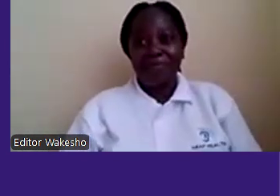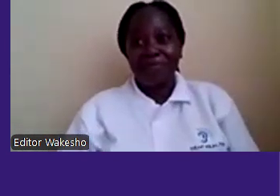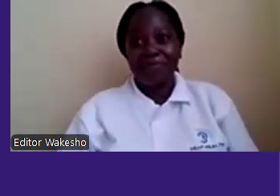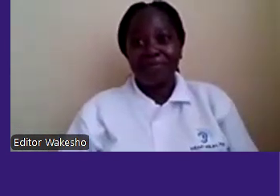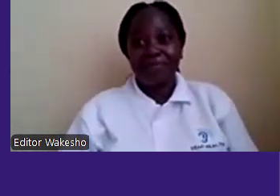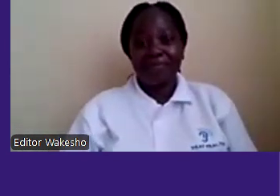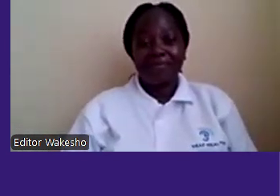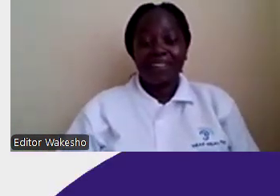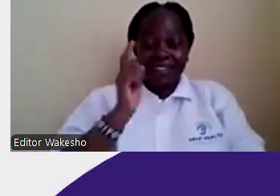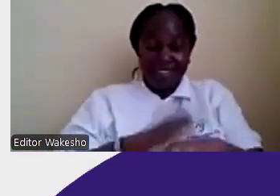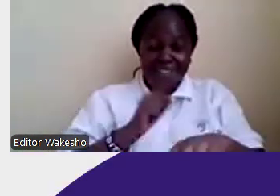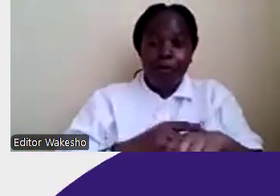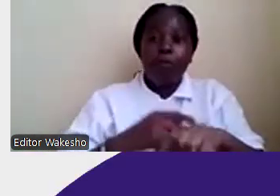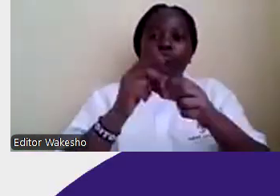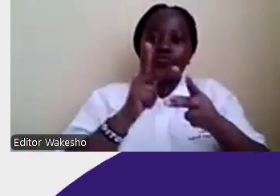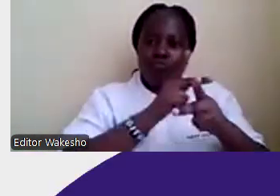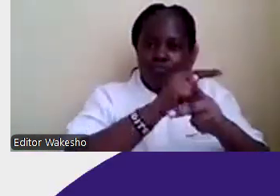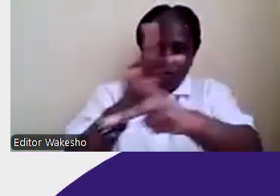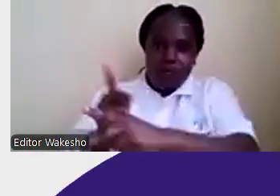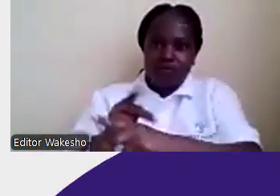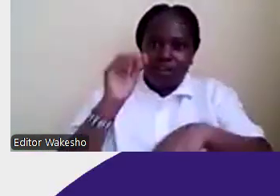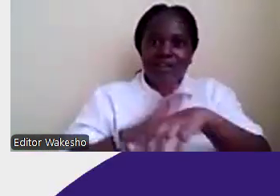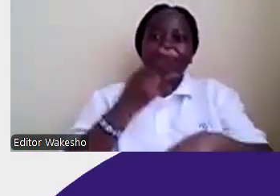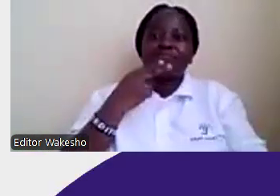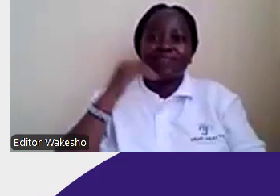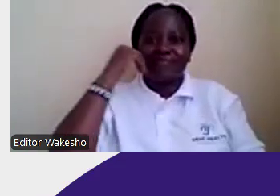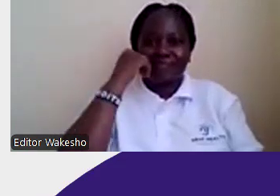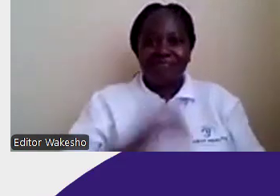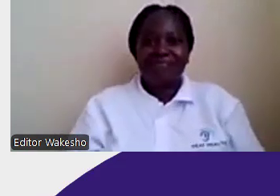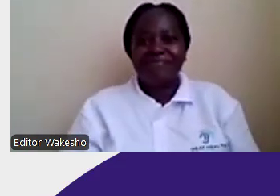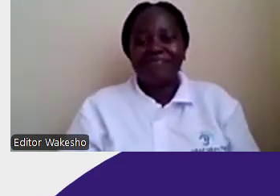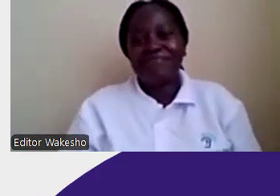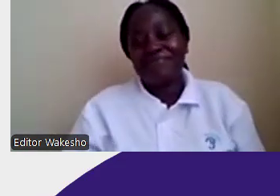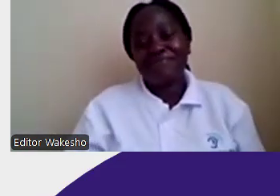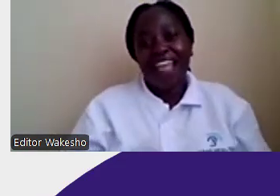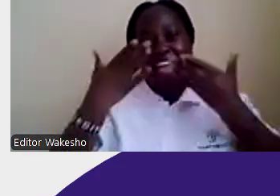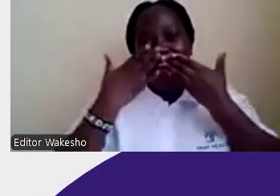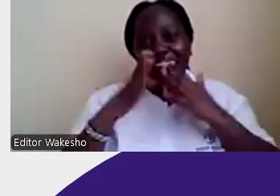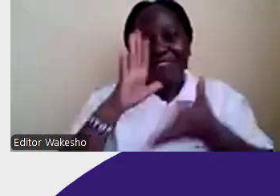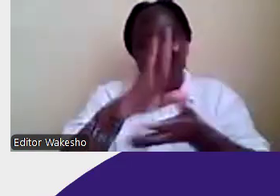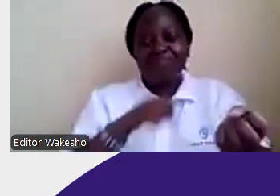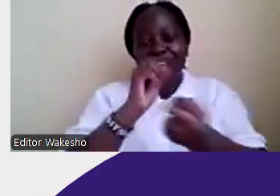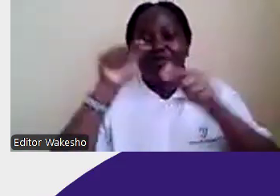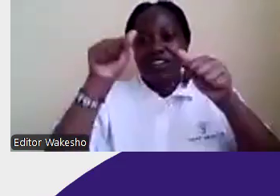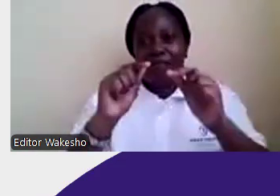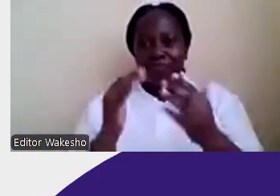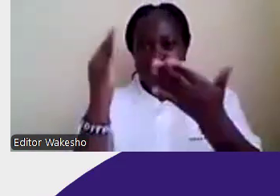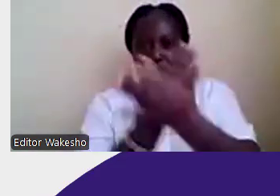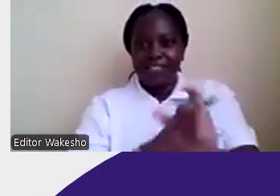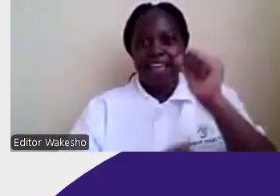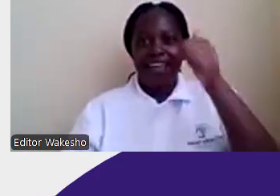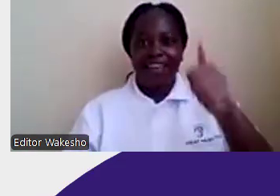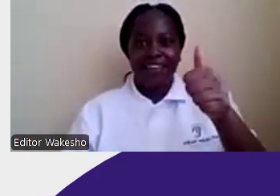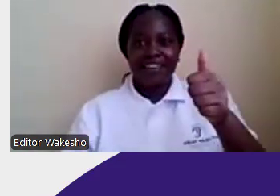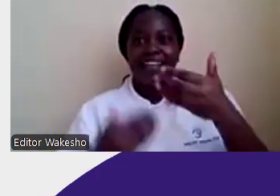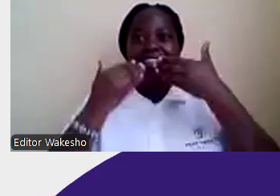prevention of diabetes. That is the end of the first part of the presentation. Thank you for